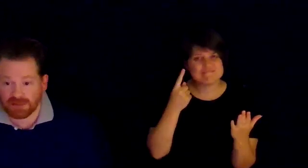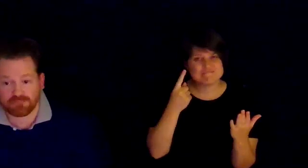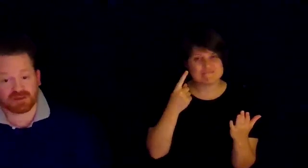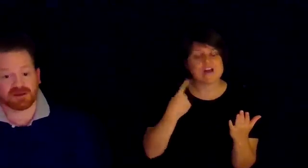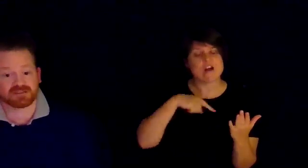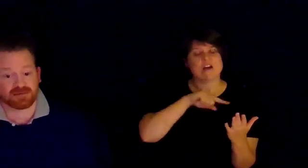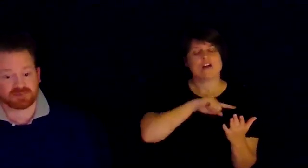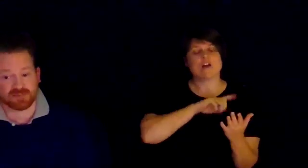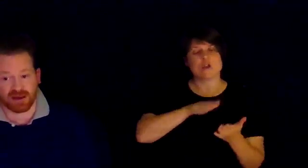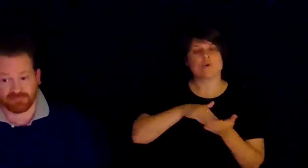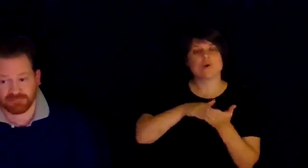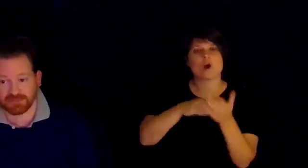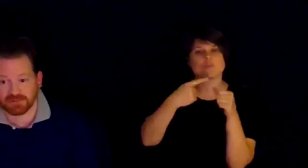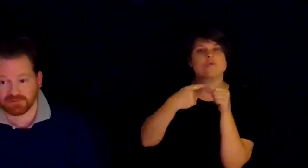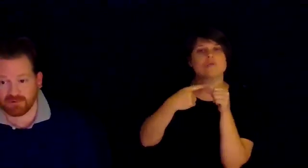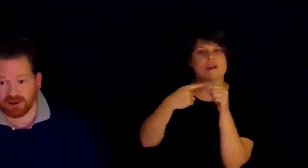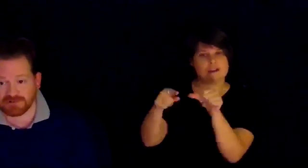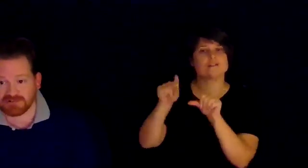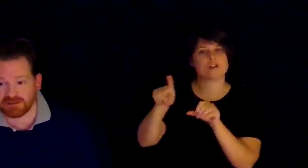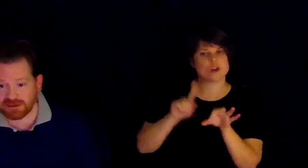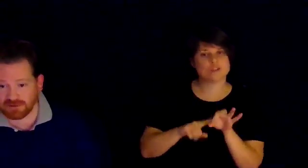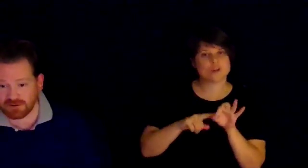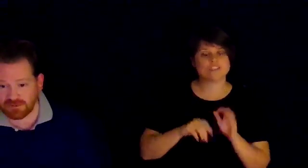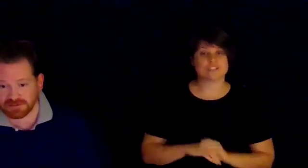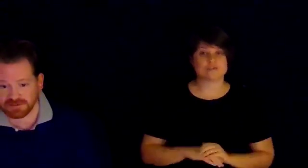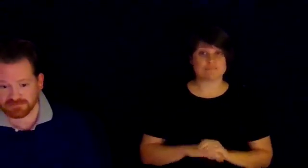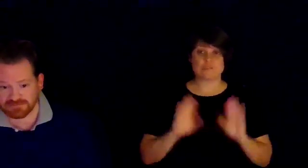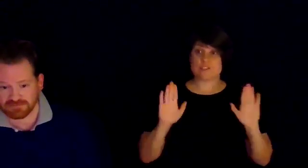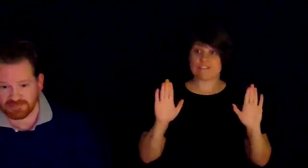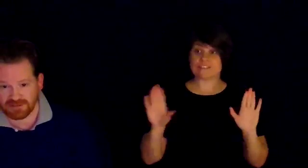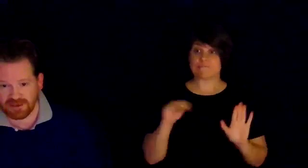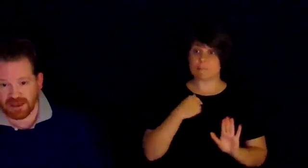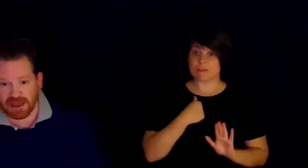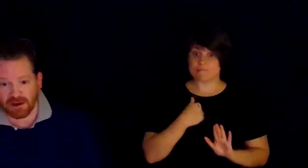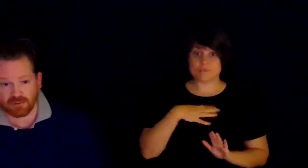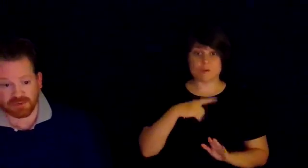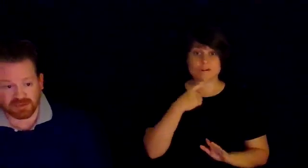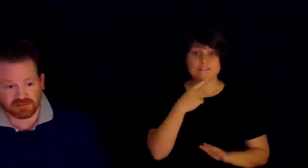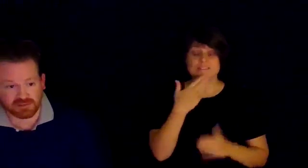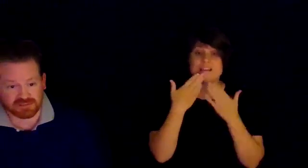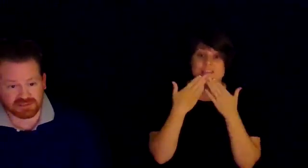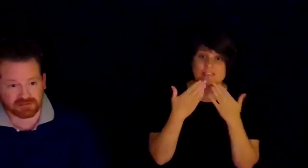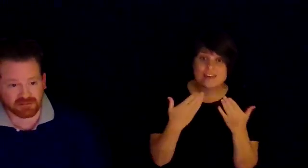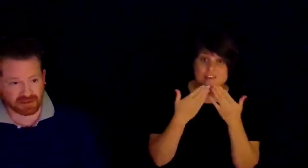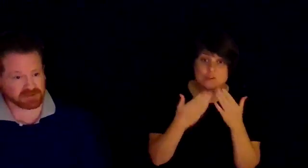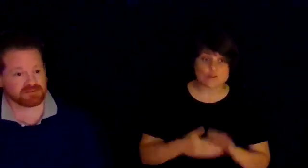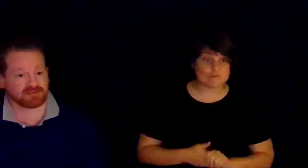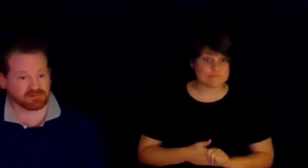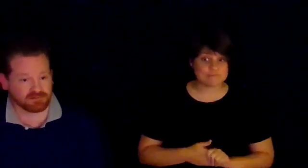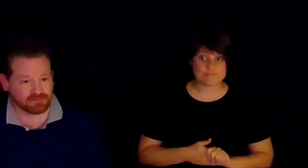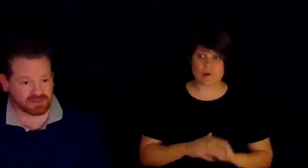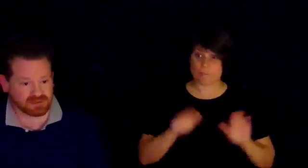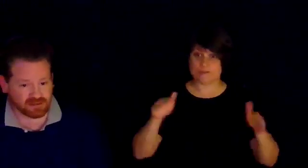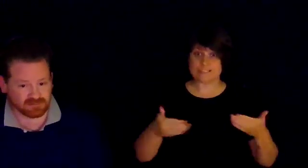So that pretty much sums me up. So I'd like to say thank you very much. And I will be introducing the